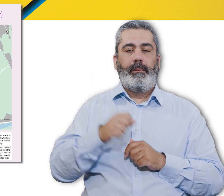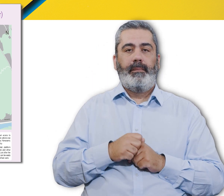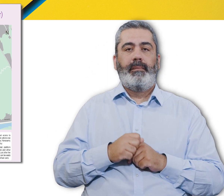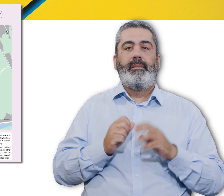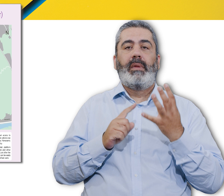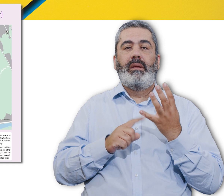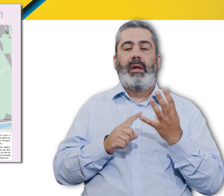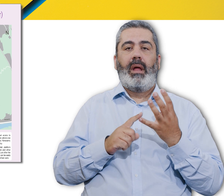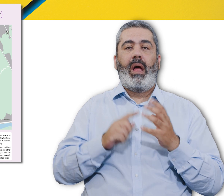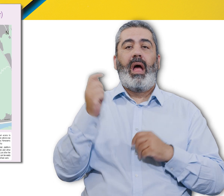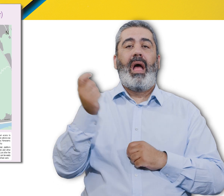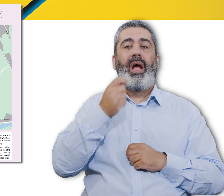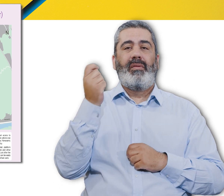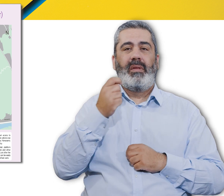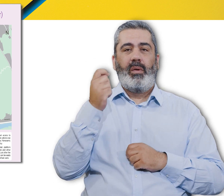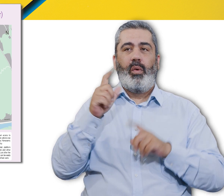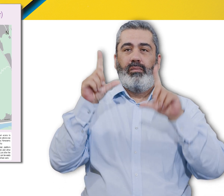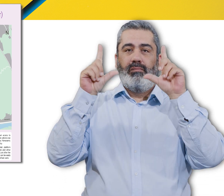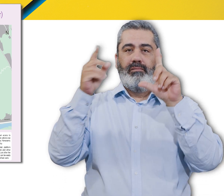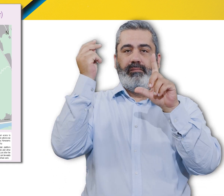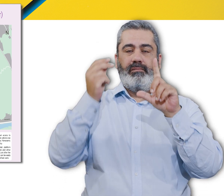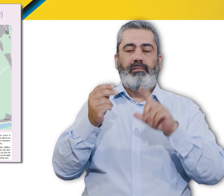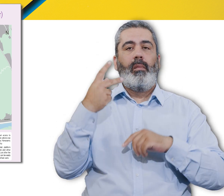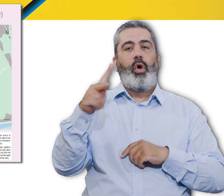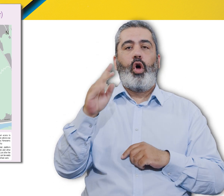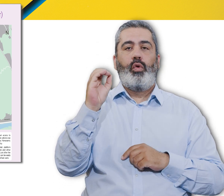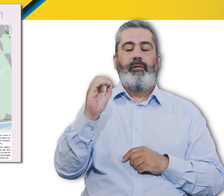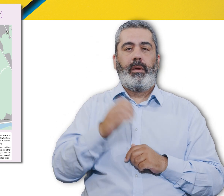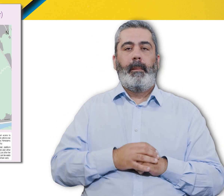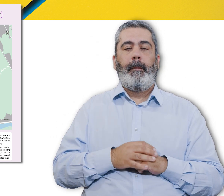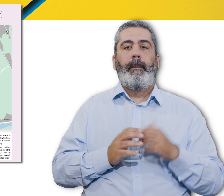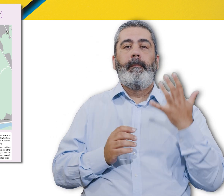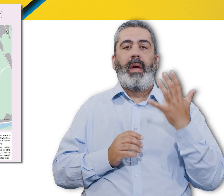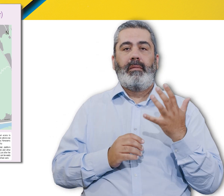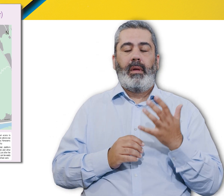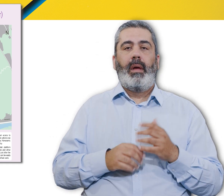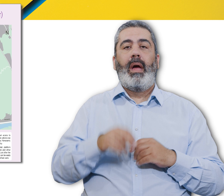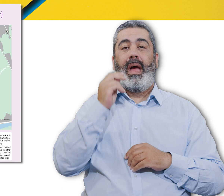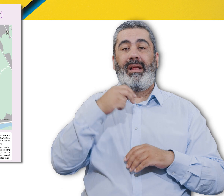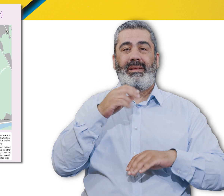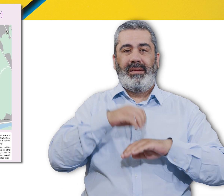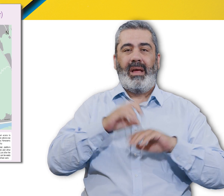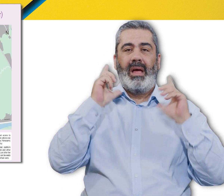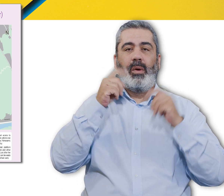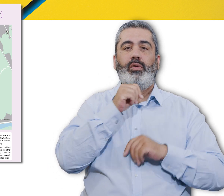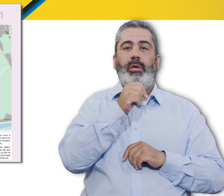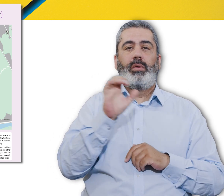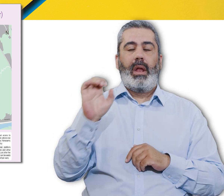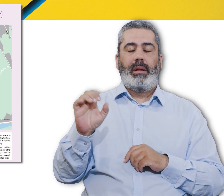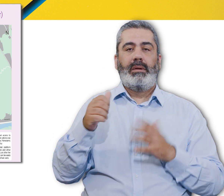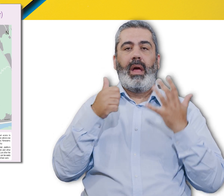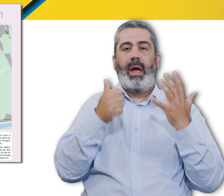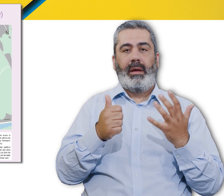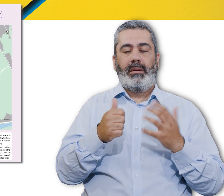National Iconographic Museum Onifred. 5. St. Constantine and St. Helen